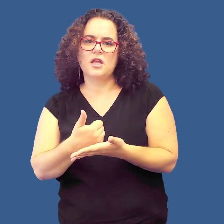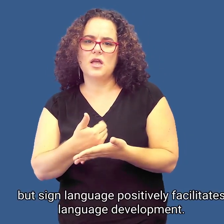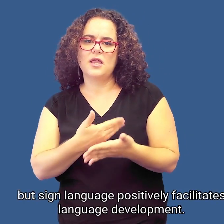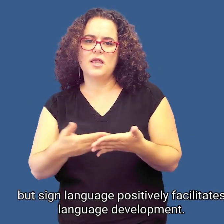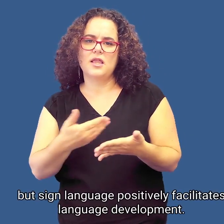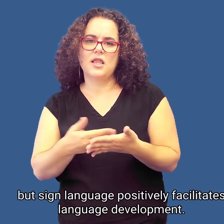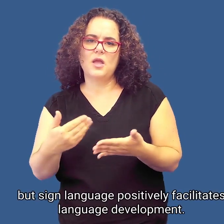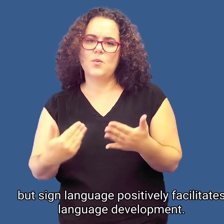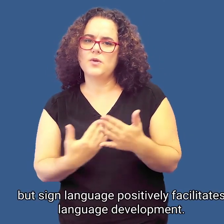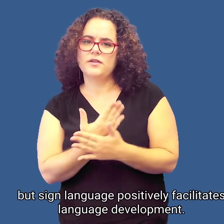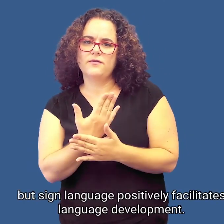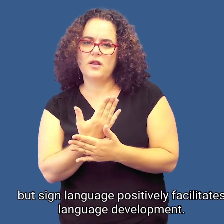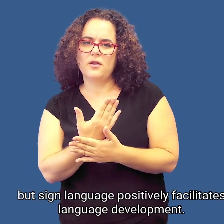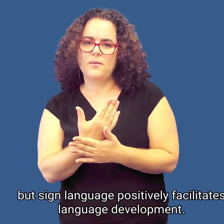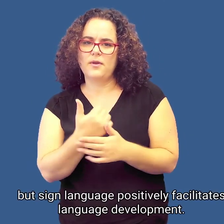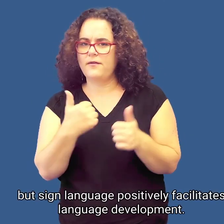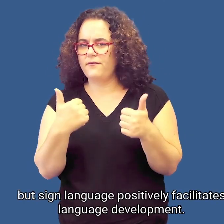positively facilitates language development.